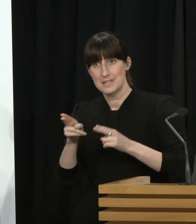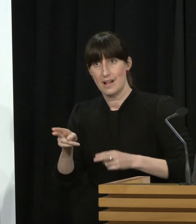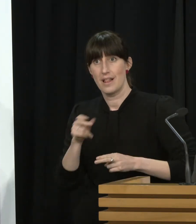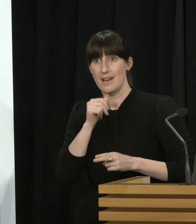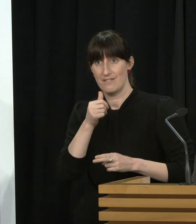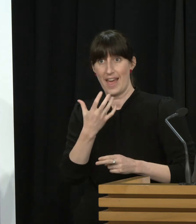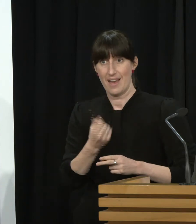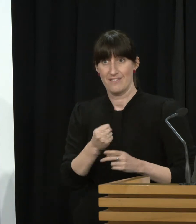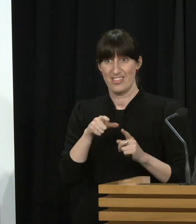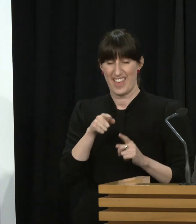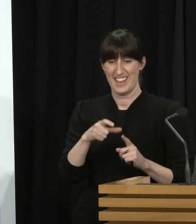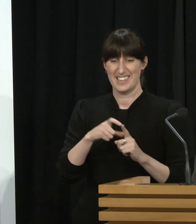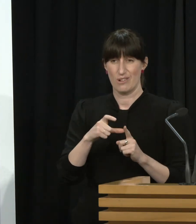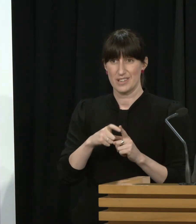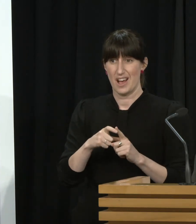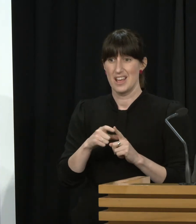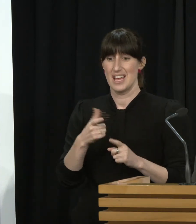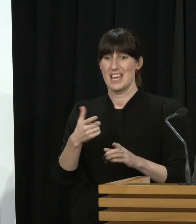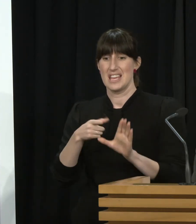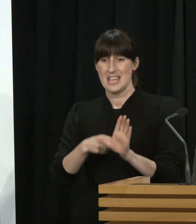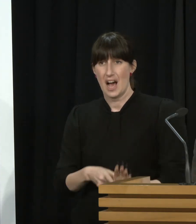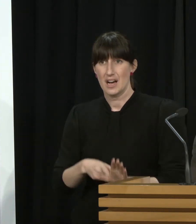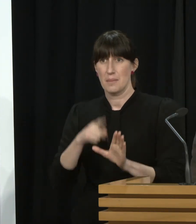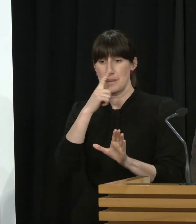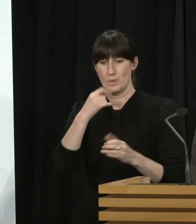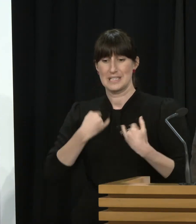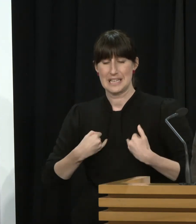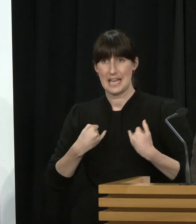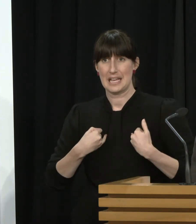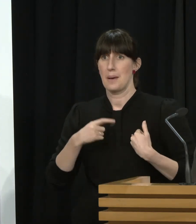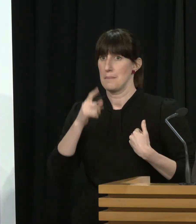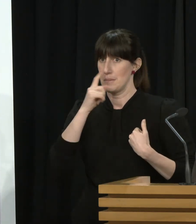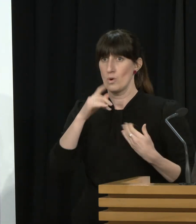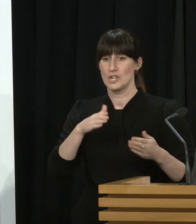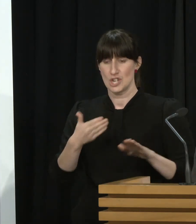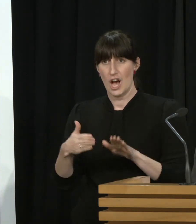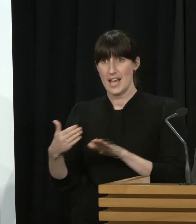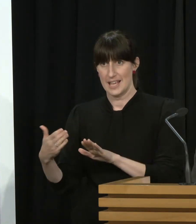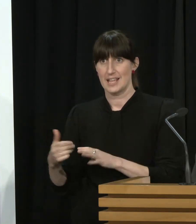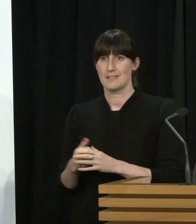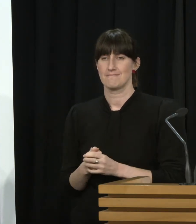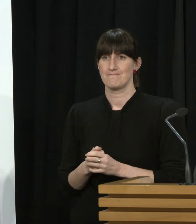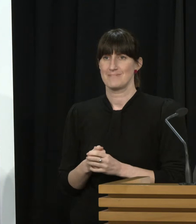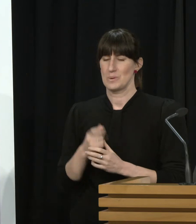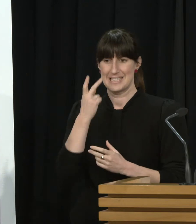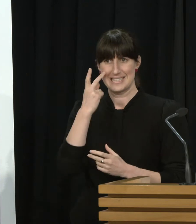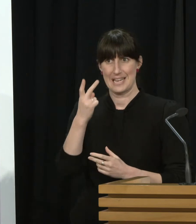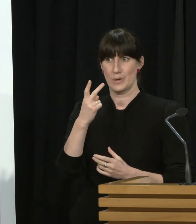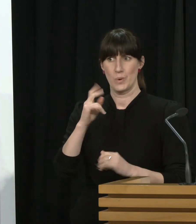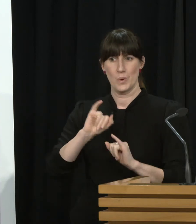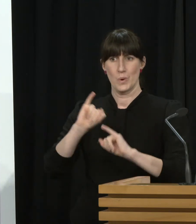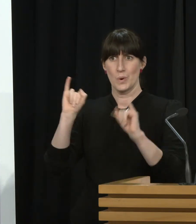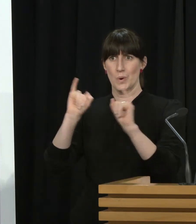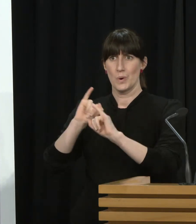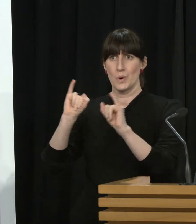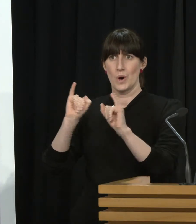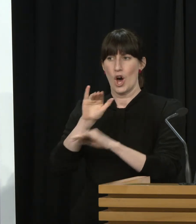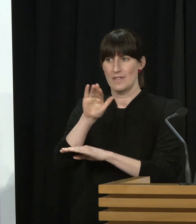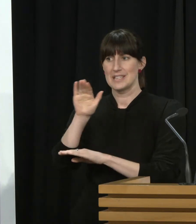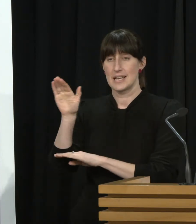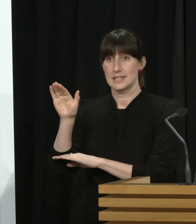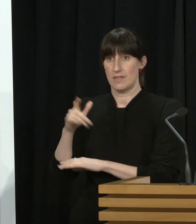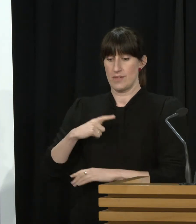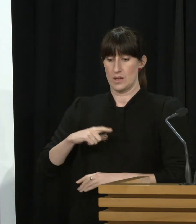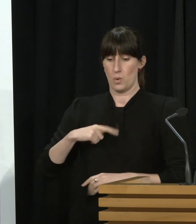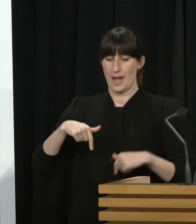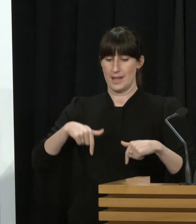and it's making younger people sick. We're seeing it wreak havoc, and that's why the government's been doing a lot of work to